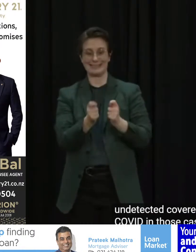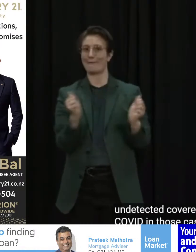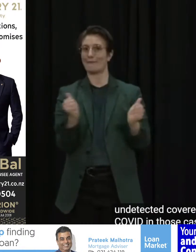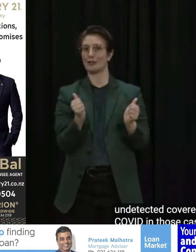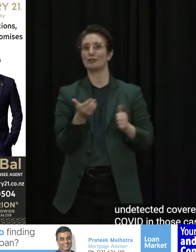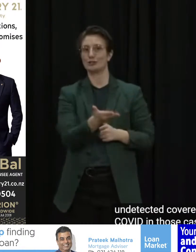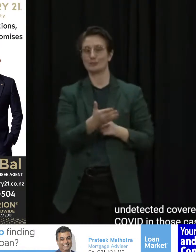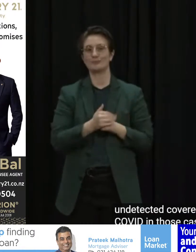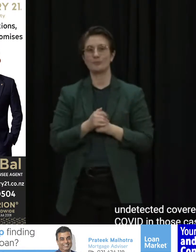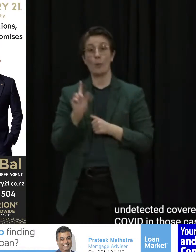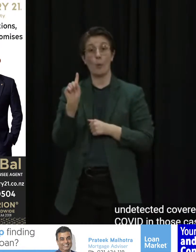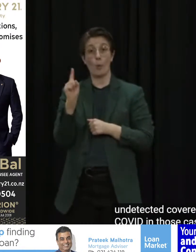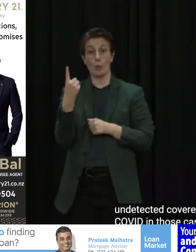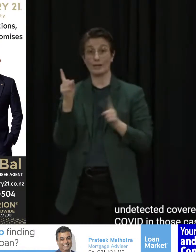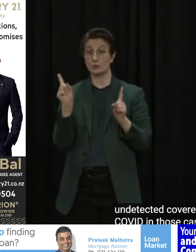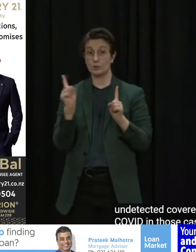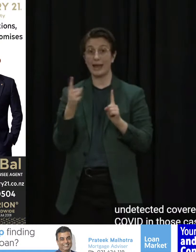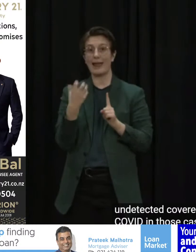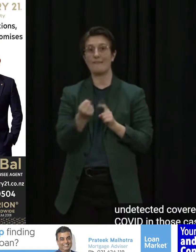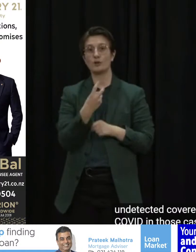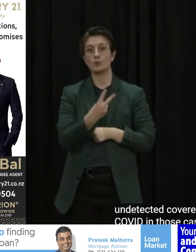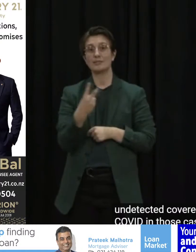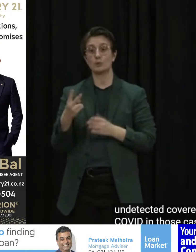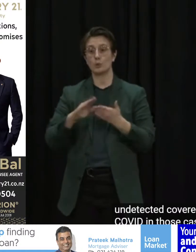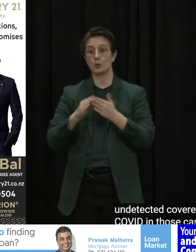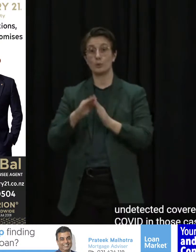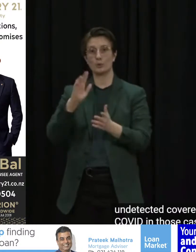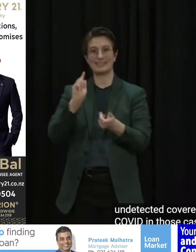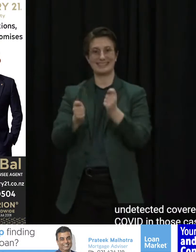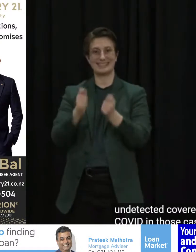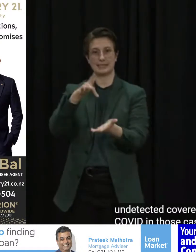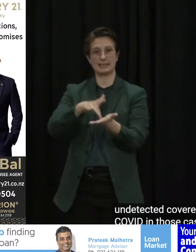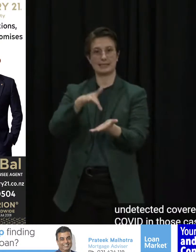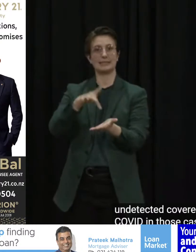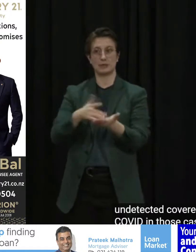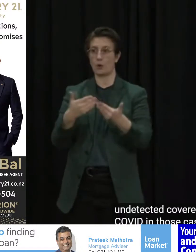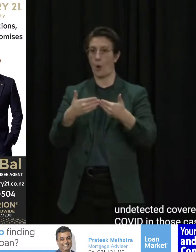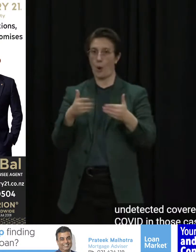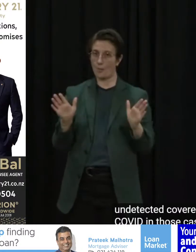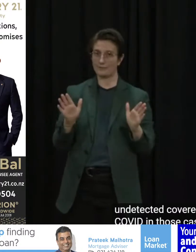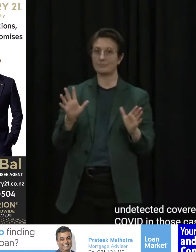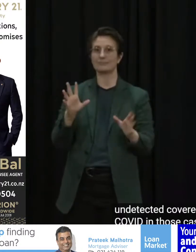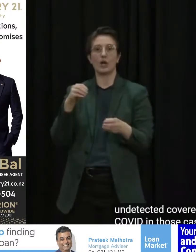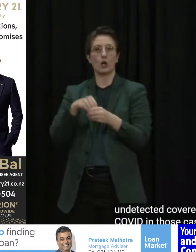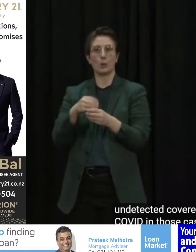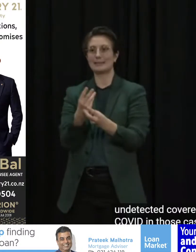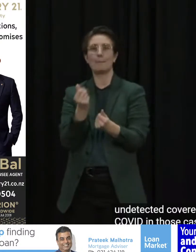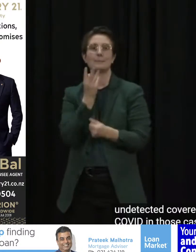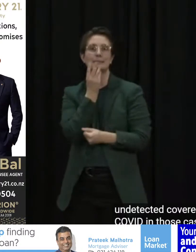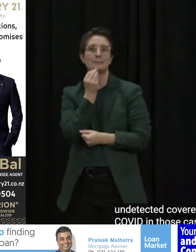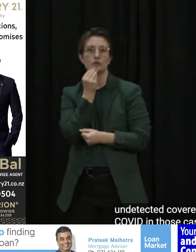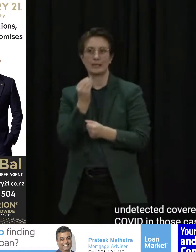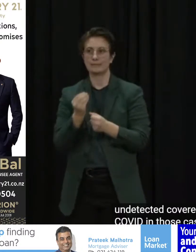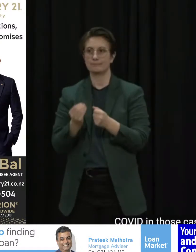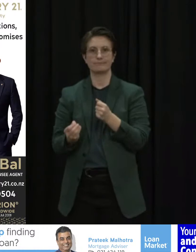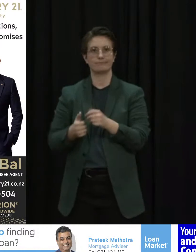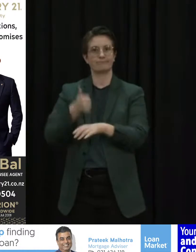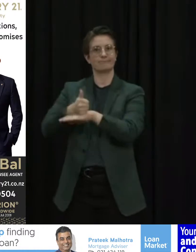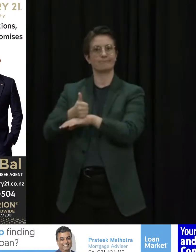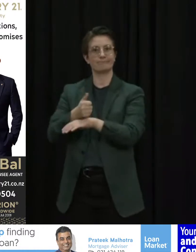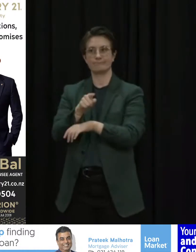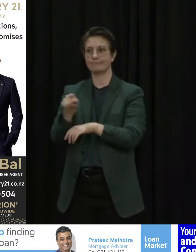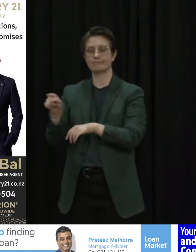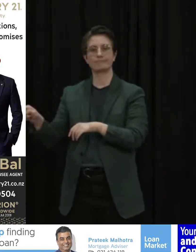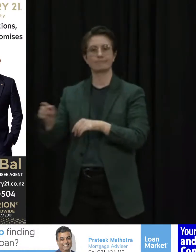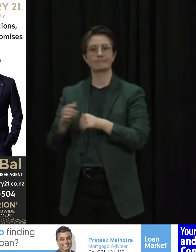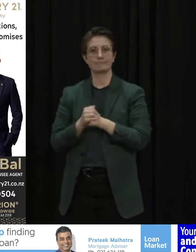today there are 22 community testing centres open. This includes 16 pop-ups. 4 of the community testing